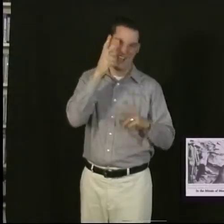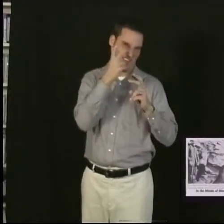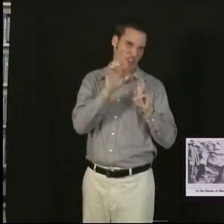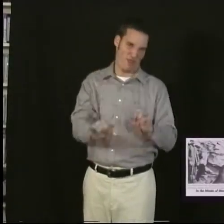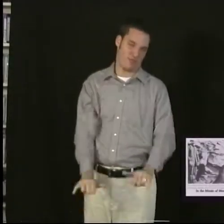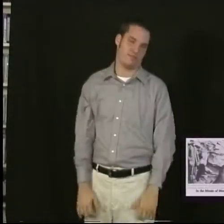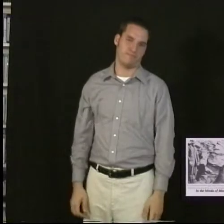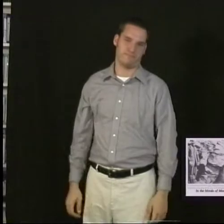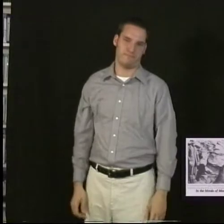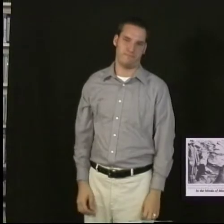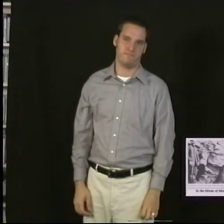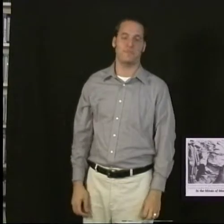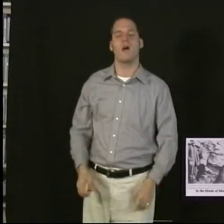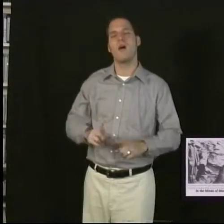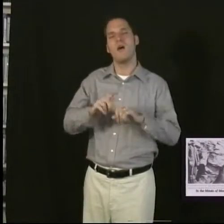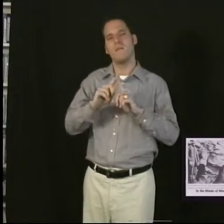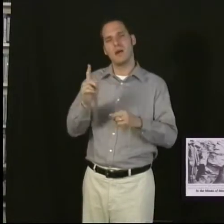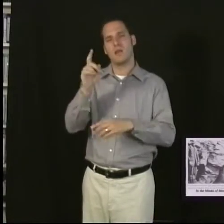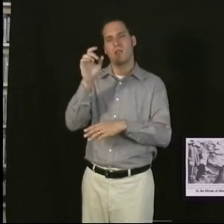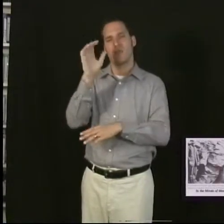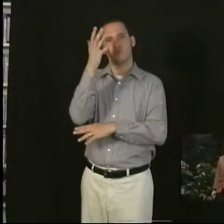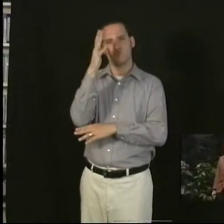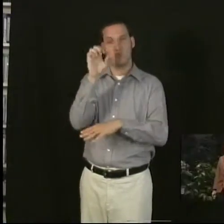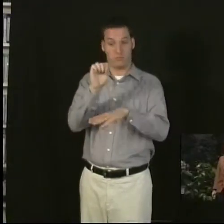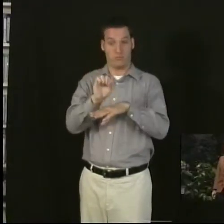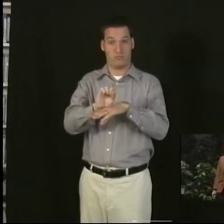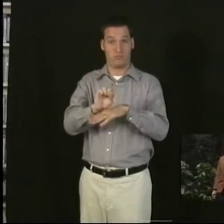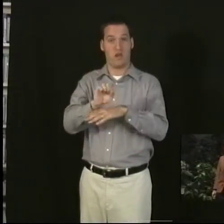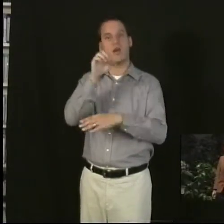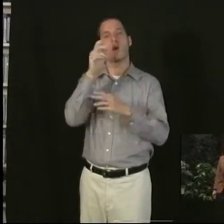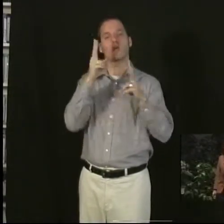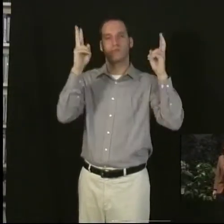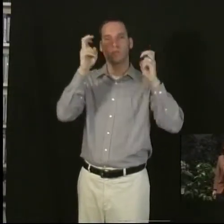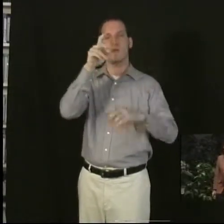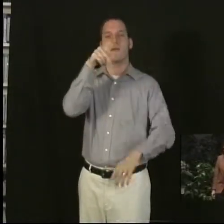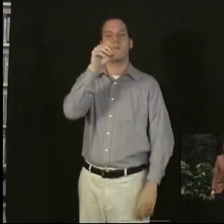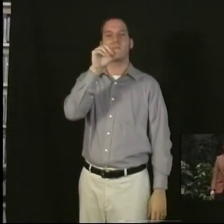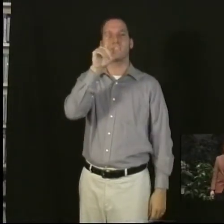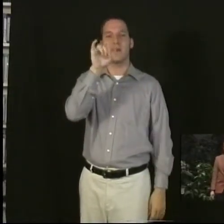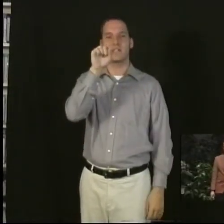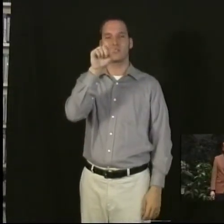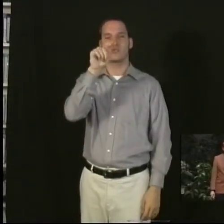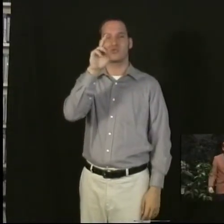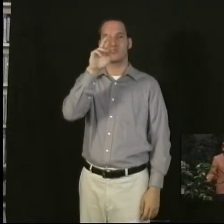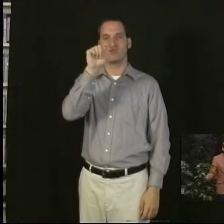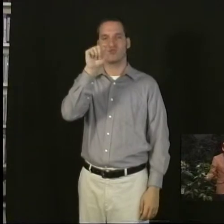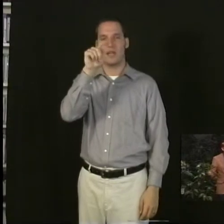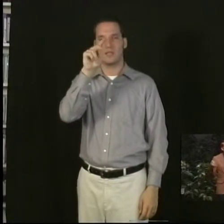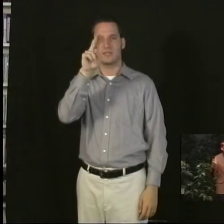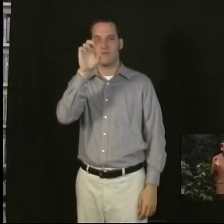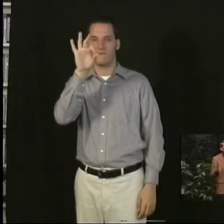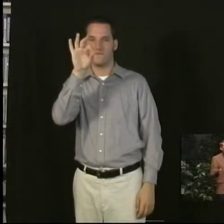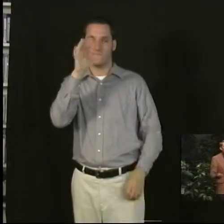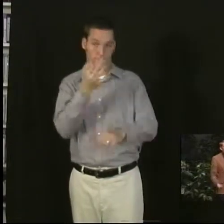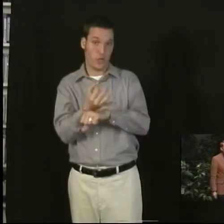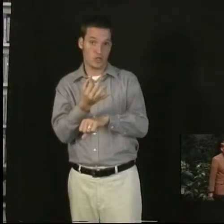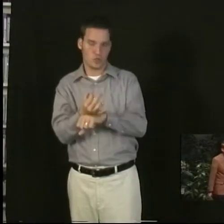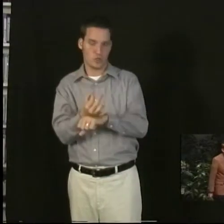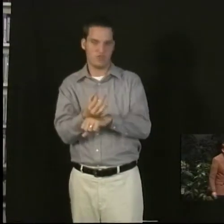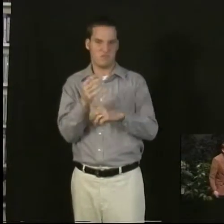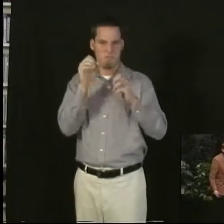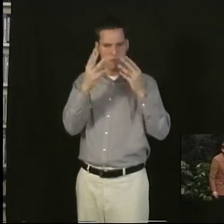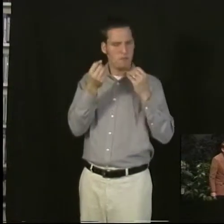that. And yet petrified trees in the they're called polystratifossils, going through multiple layers. They're very common. Hundreds and